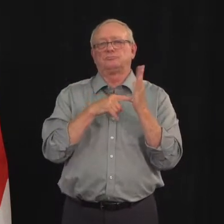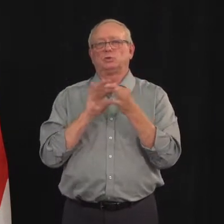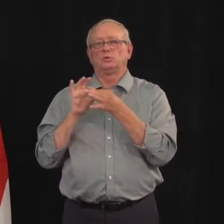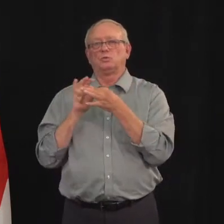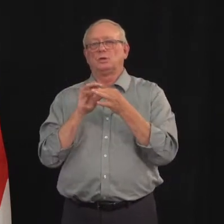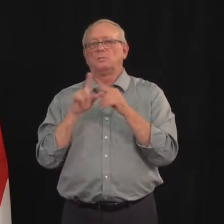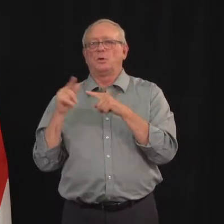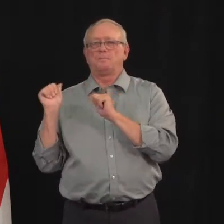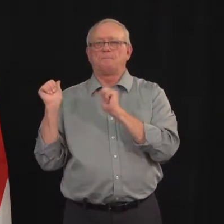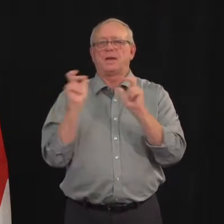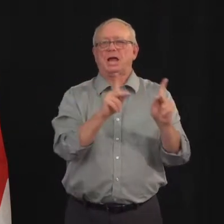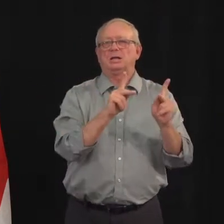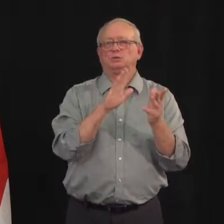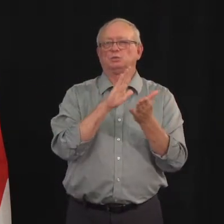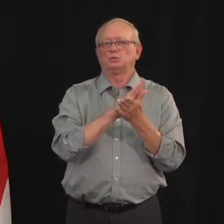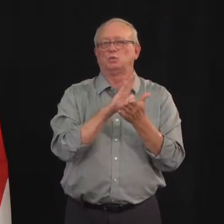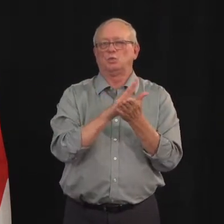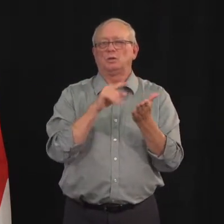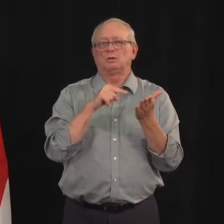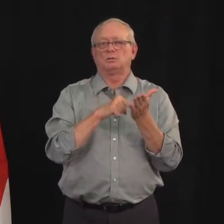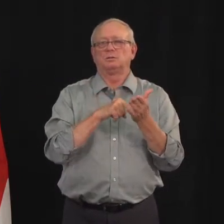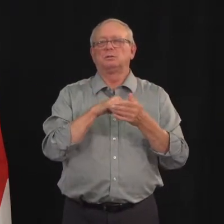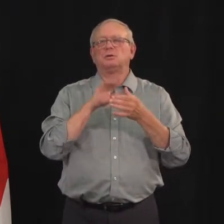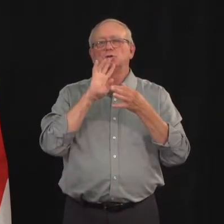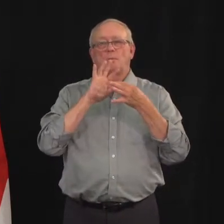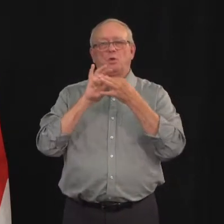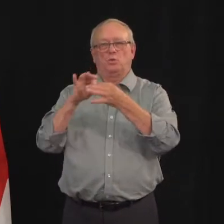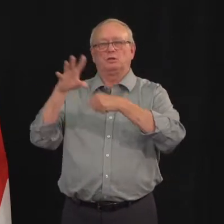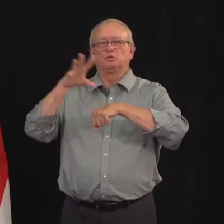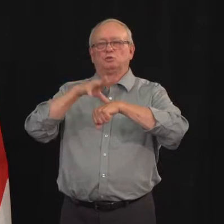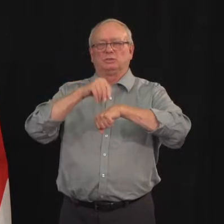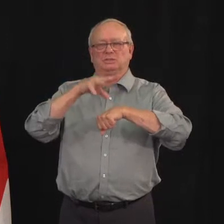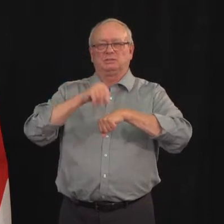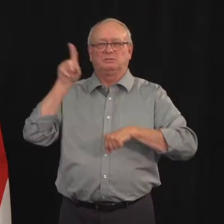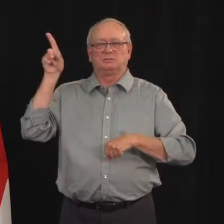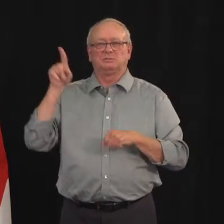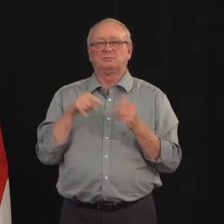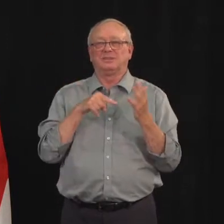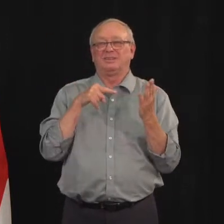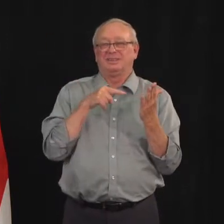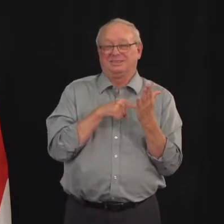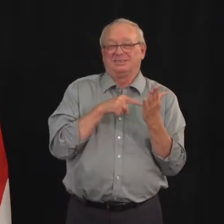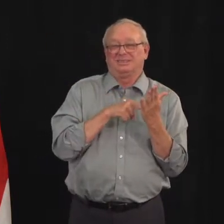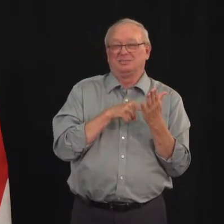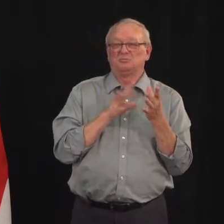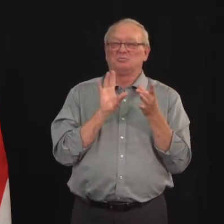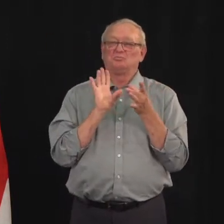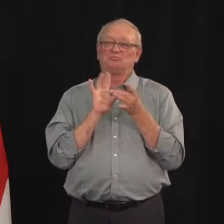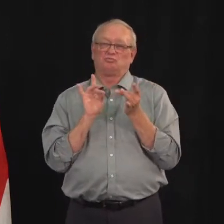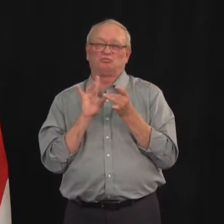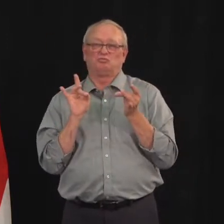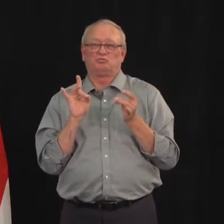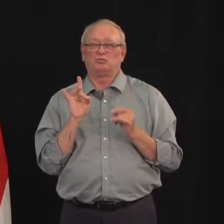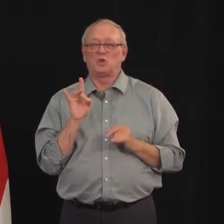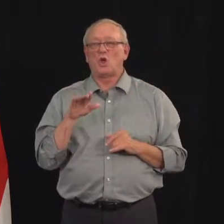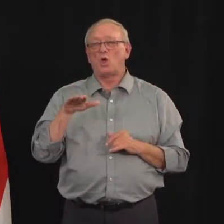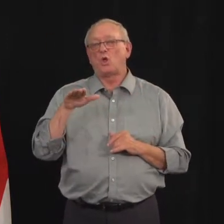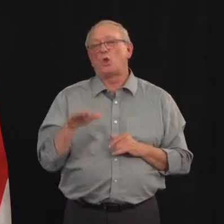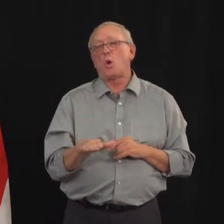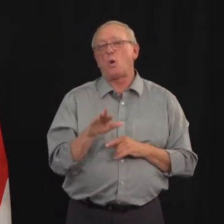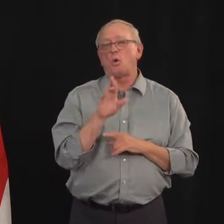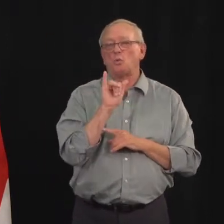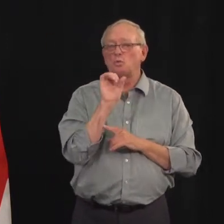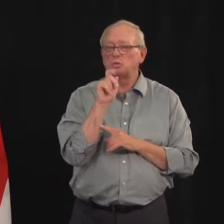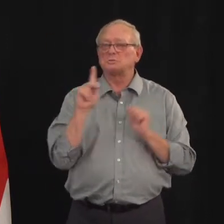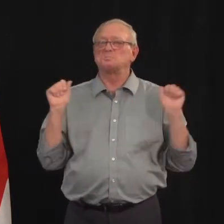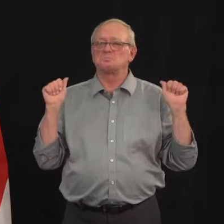suggestion to, quote, let low-risk populations get the virus and develop a natural community immunity. Is this a strategy you endorse, and why